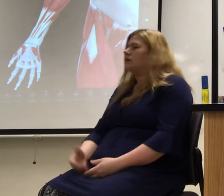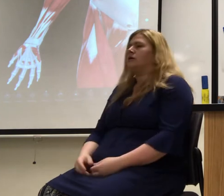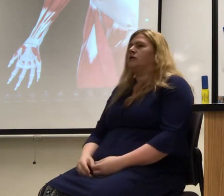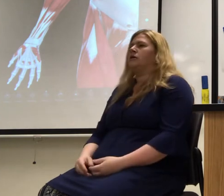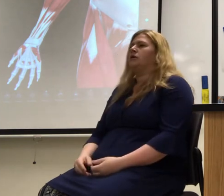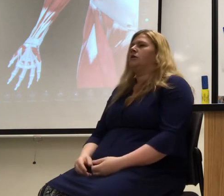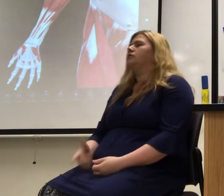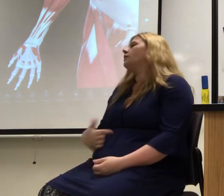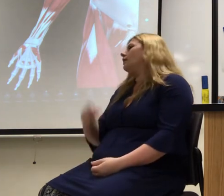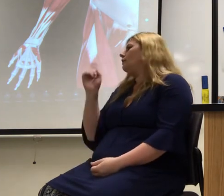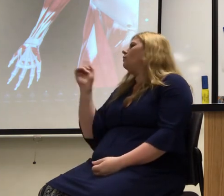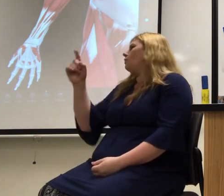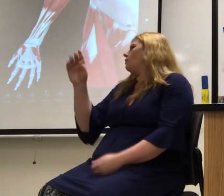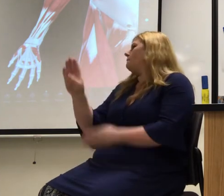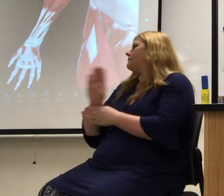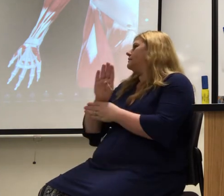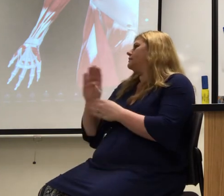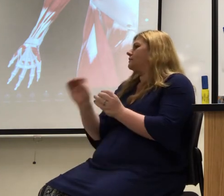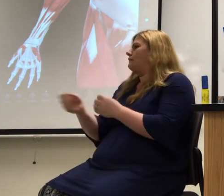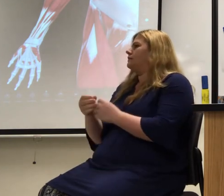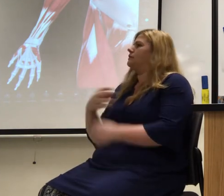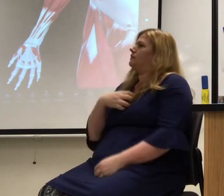I'm going to remove the first four.